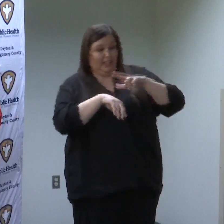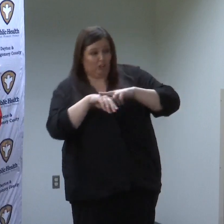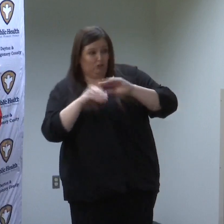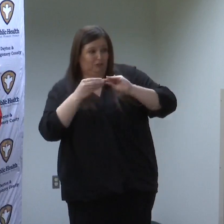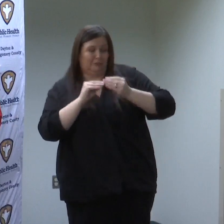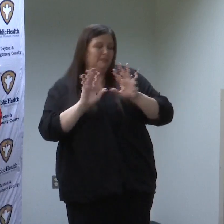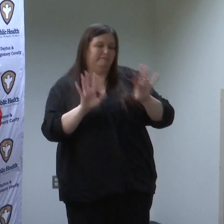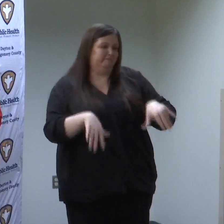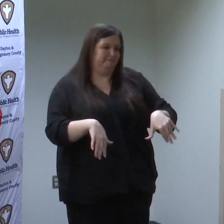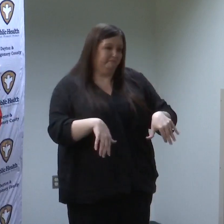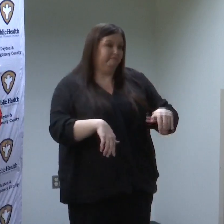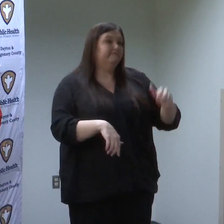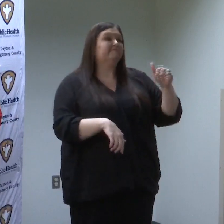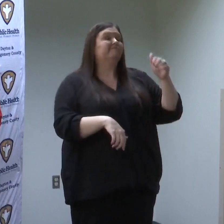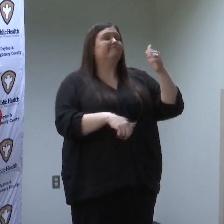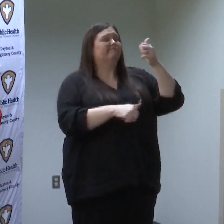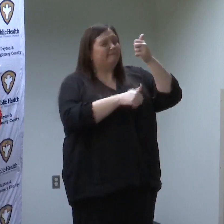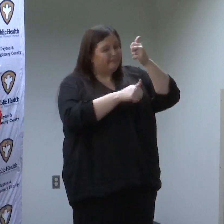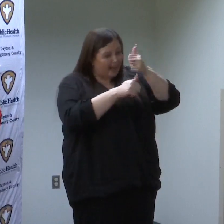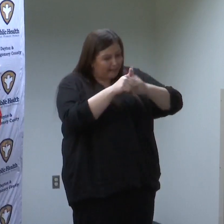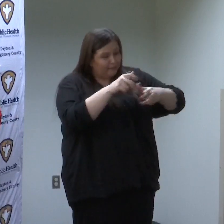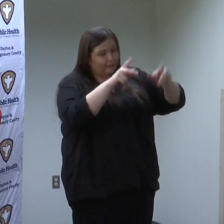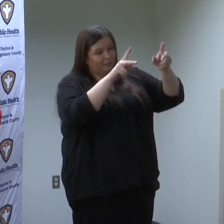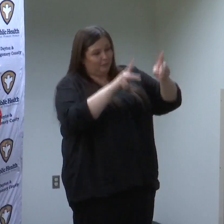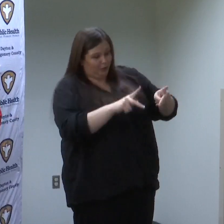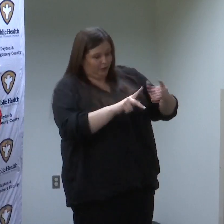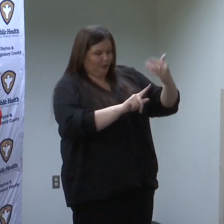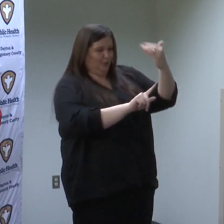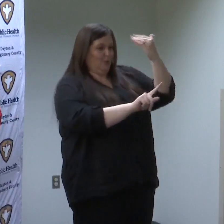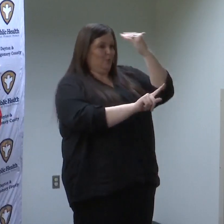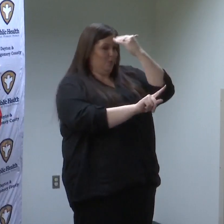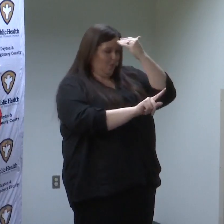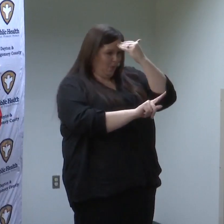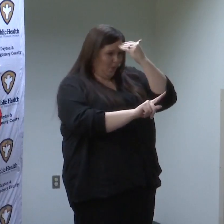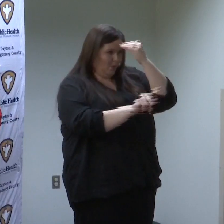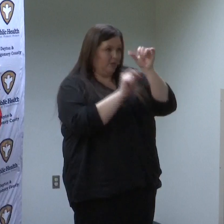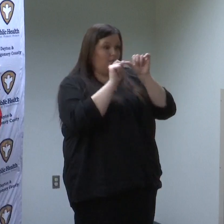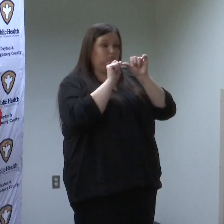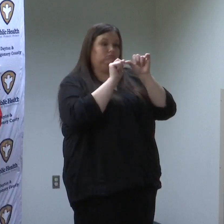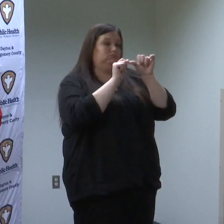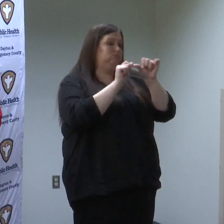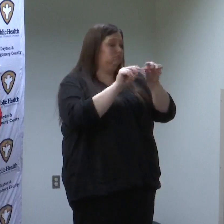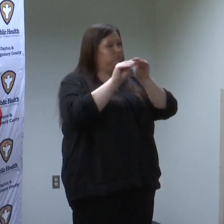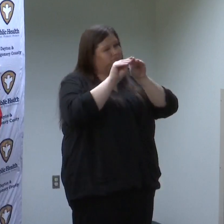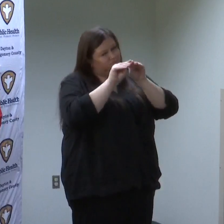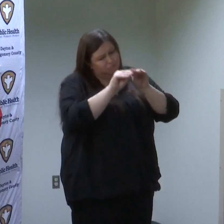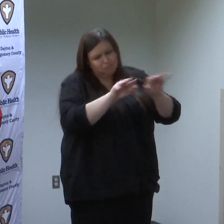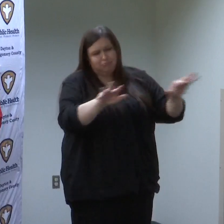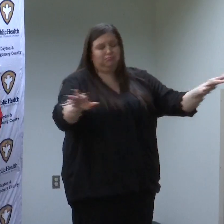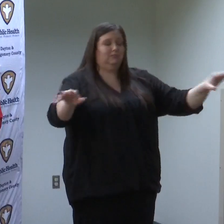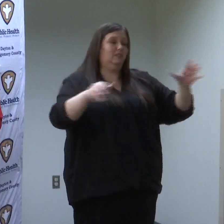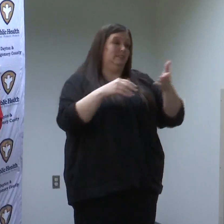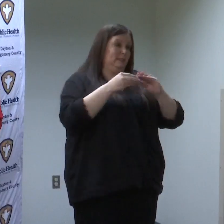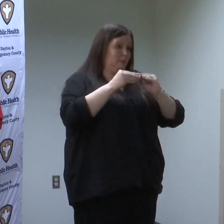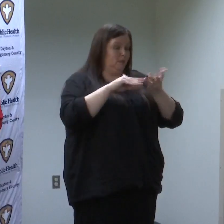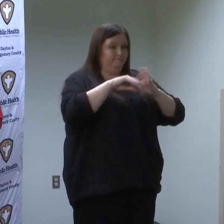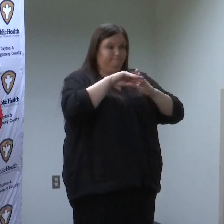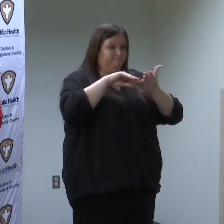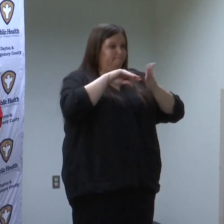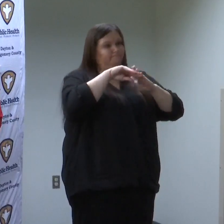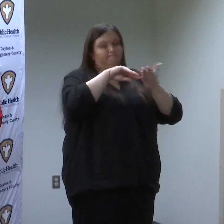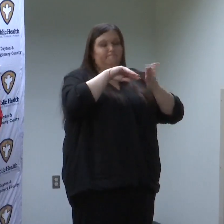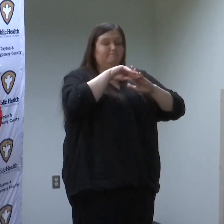pandemic. Every single person out there is aware of the growing spread of this virus. We learned again